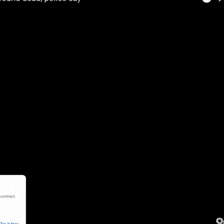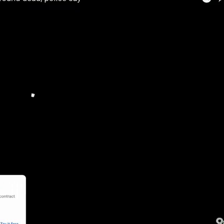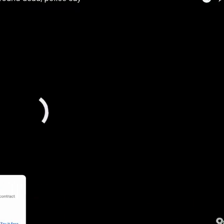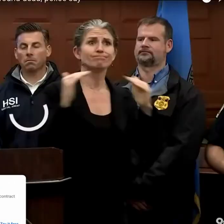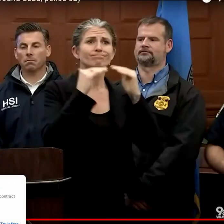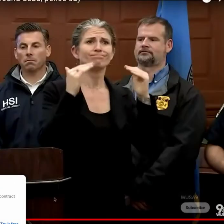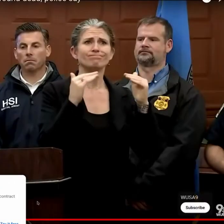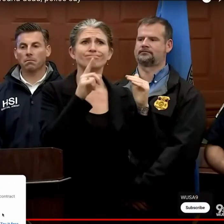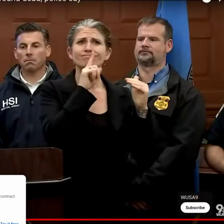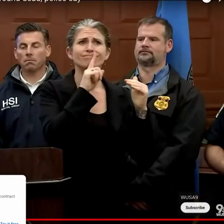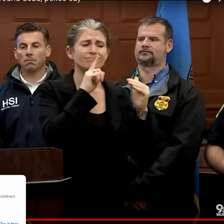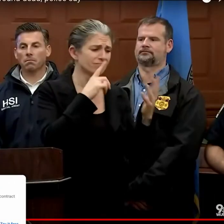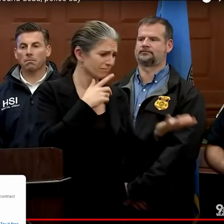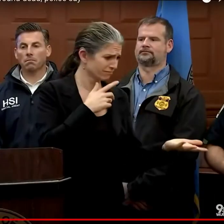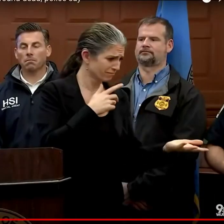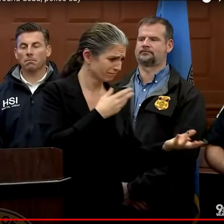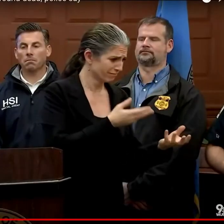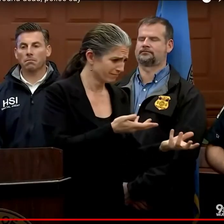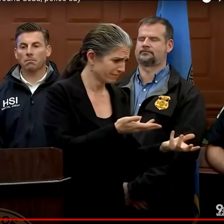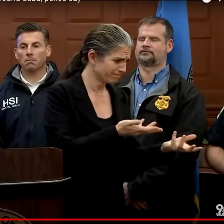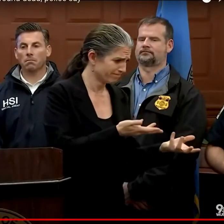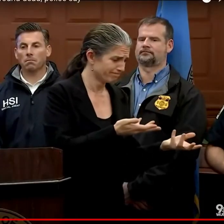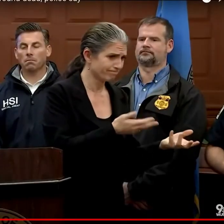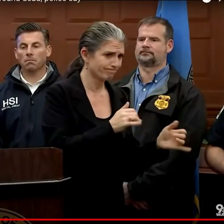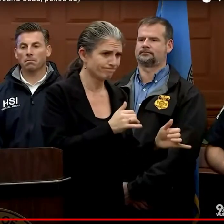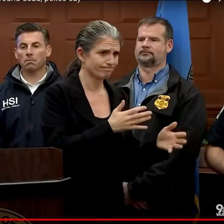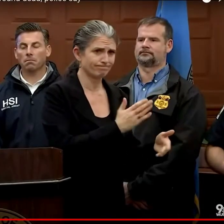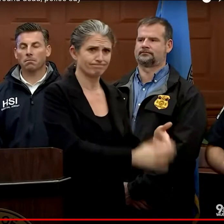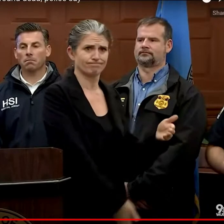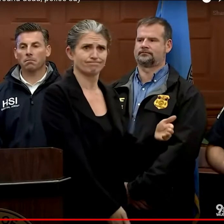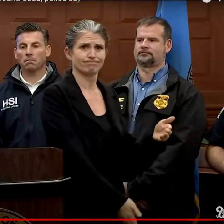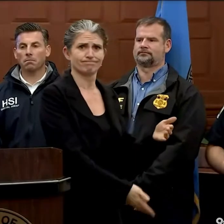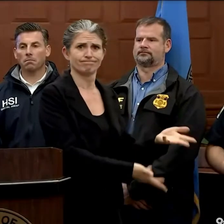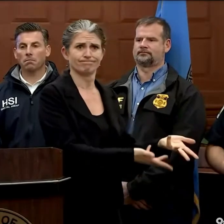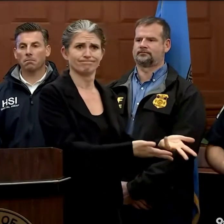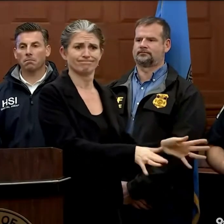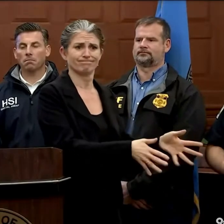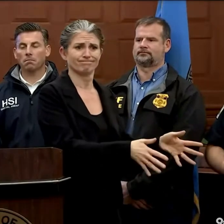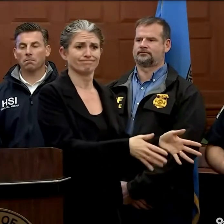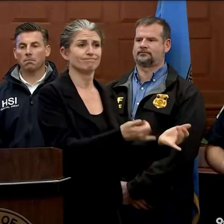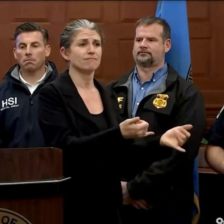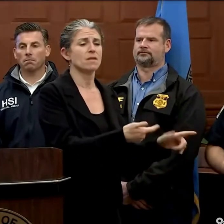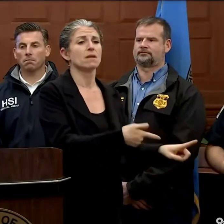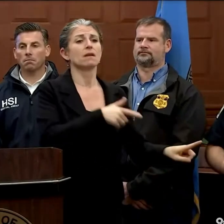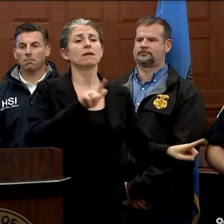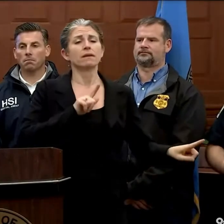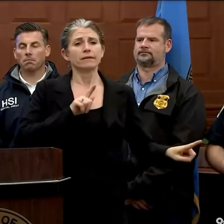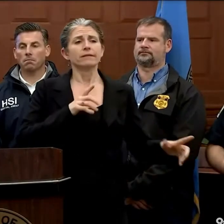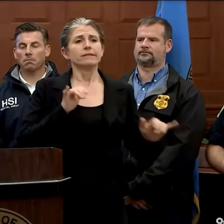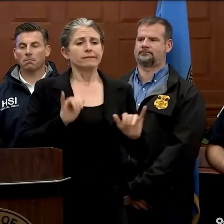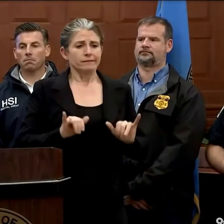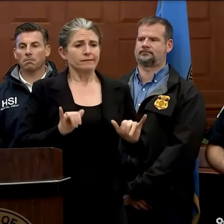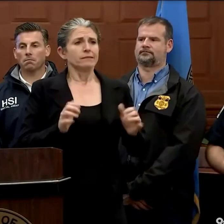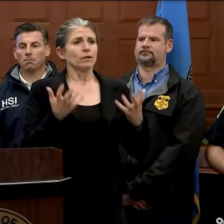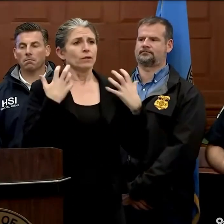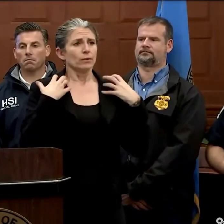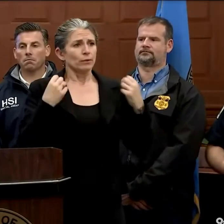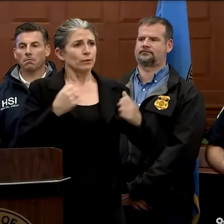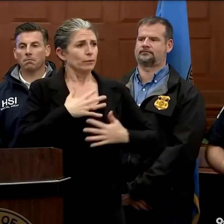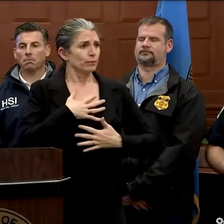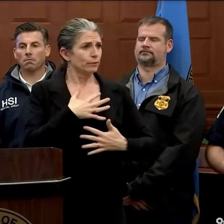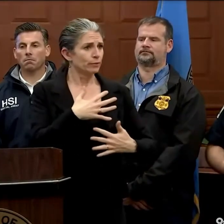try time to heal. And with this search concluded, I know that